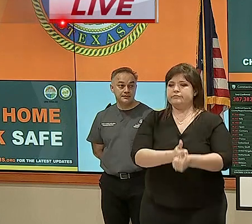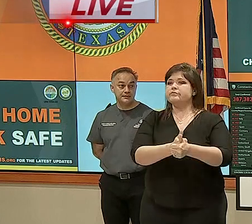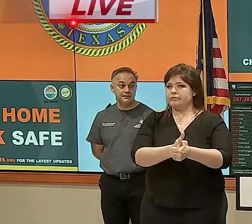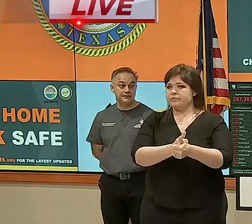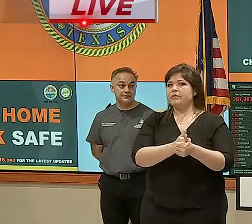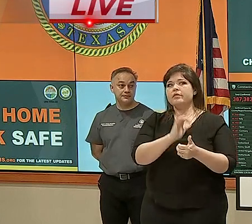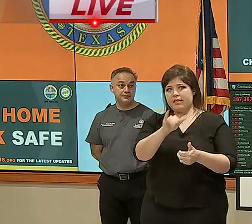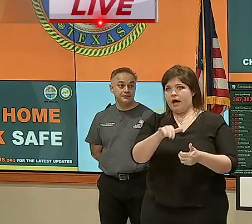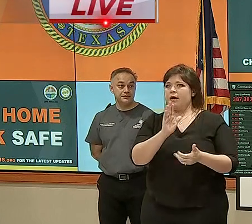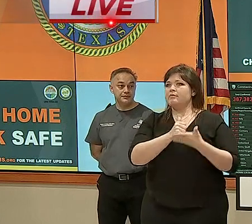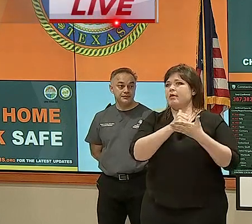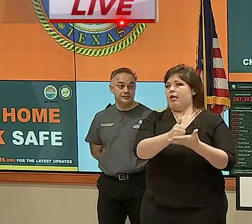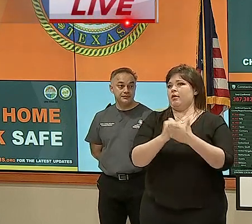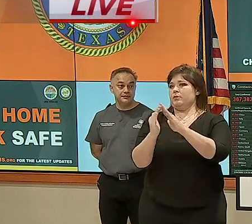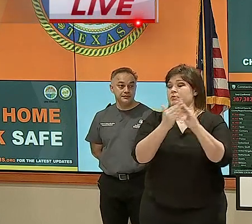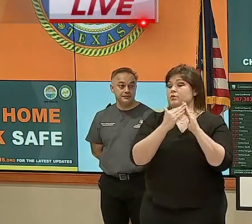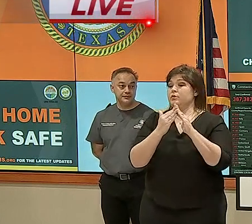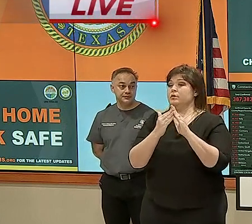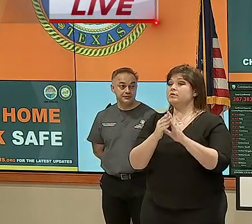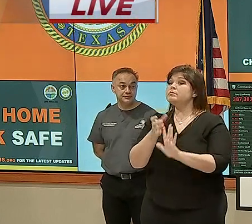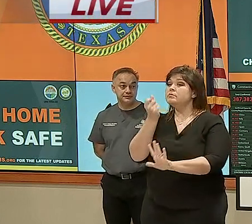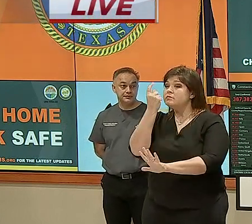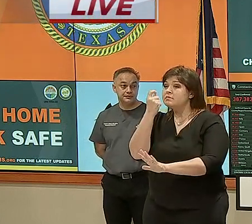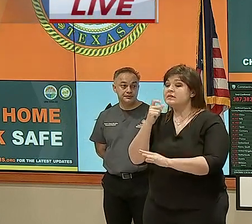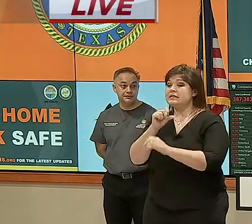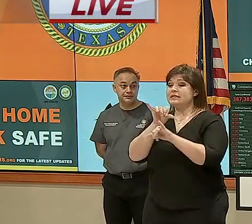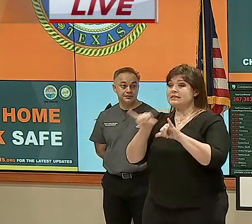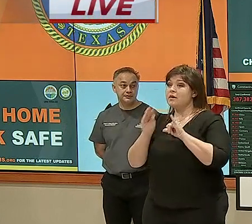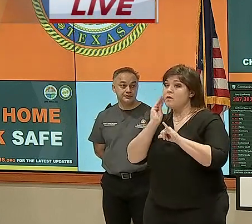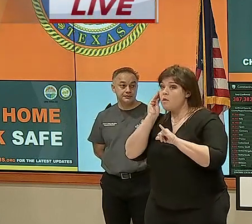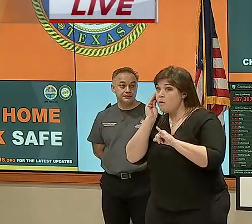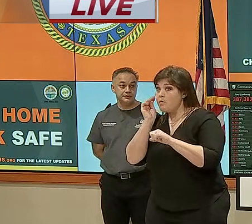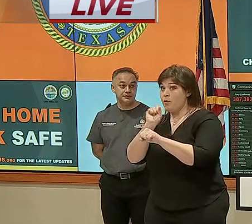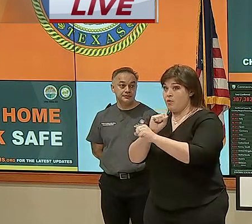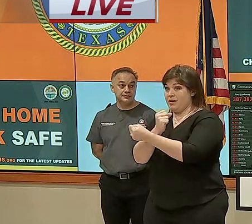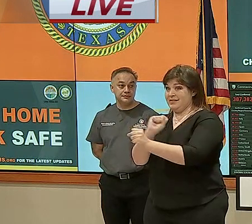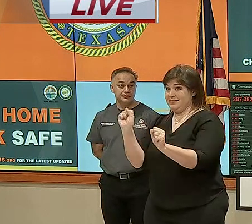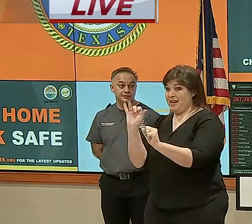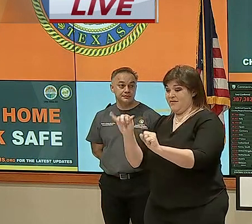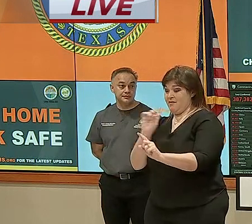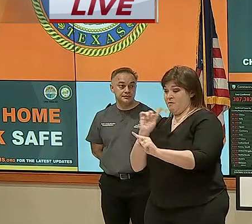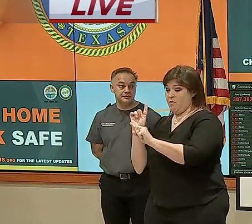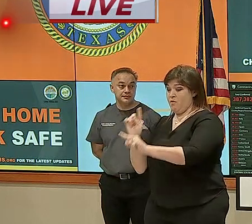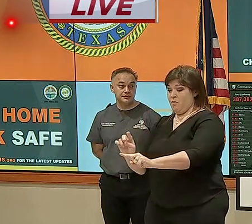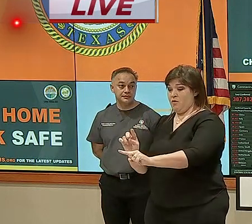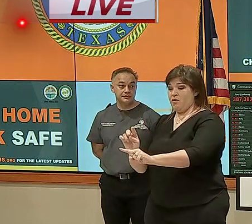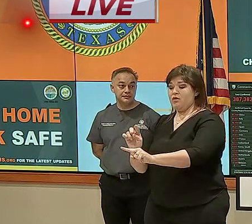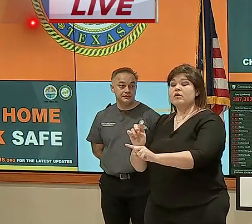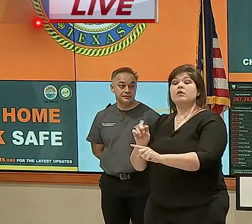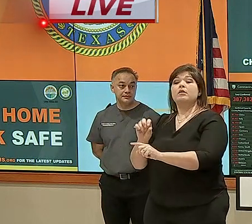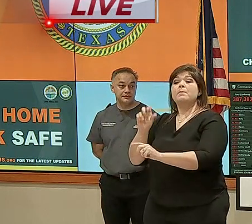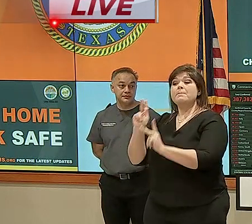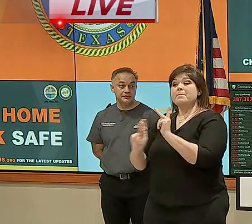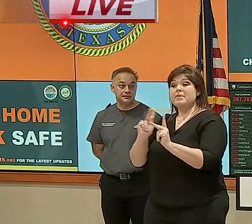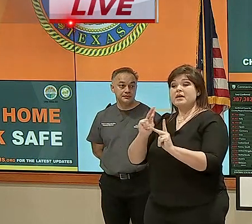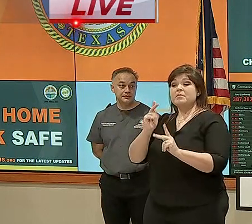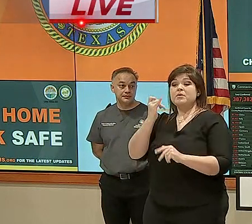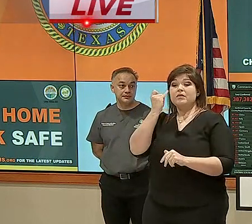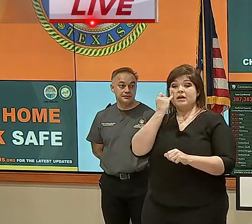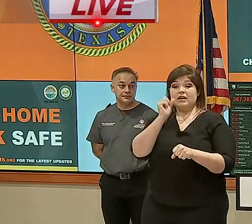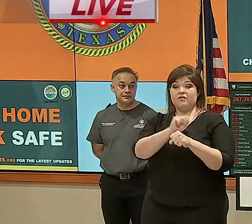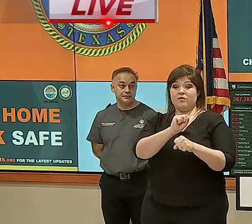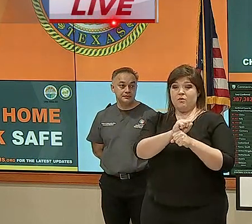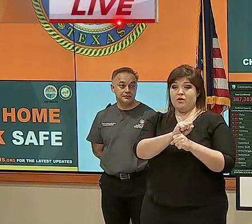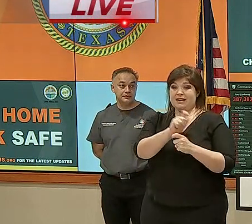stay home, work safe order exempts essential workers covered in the 16